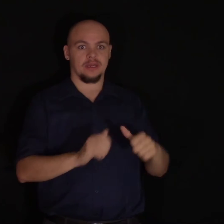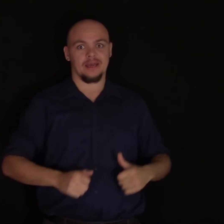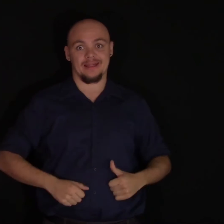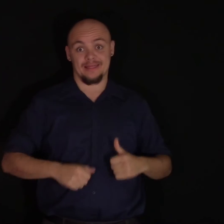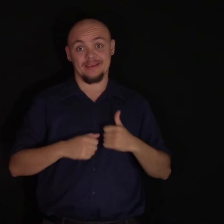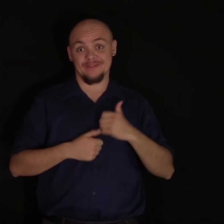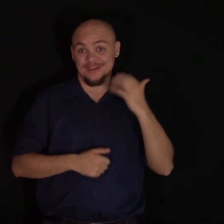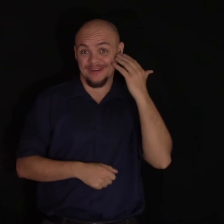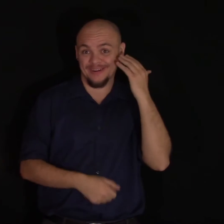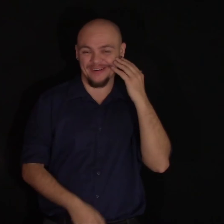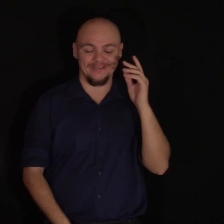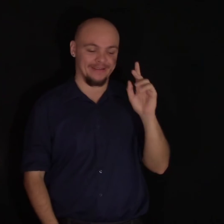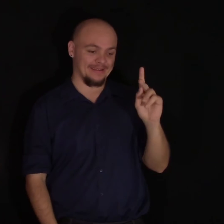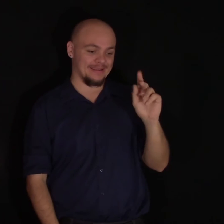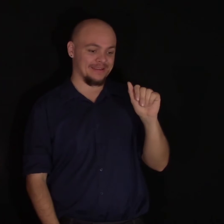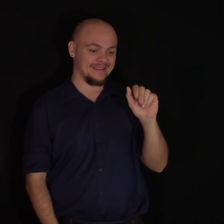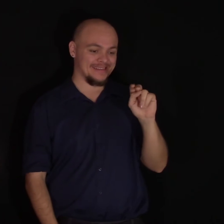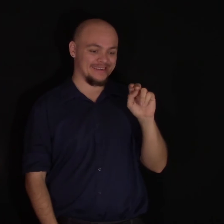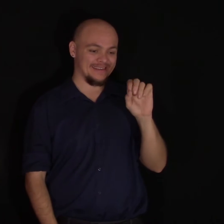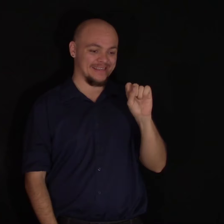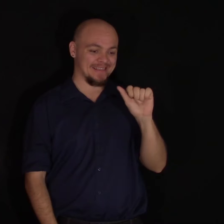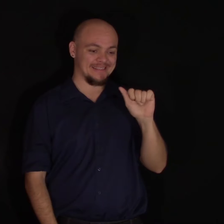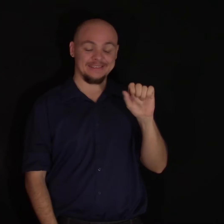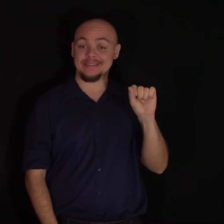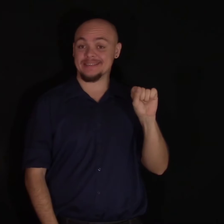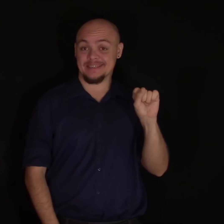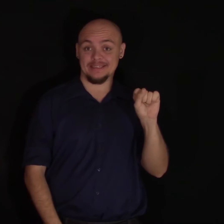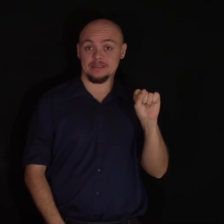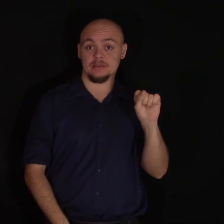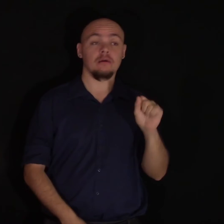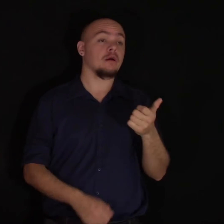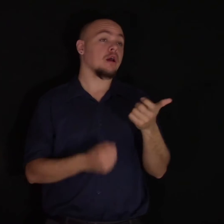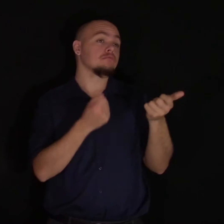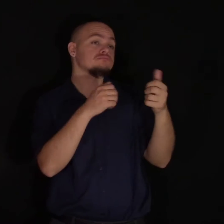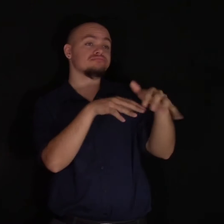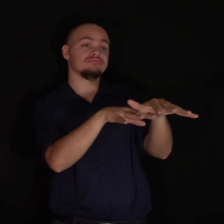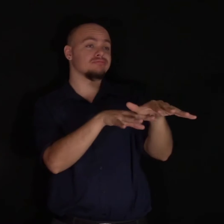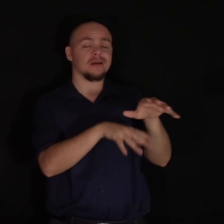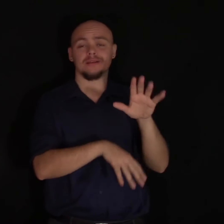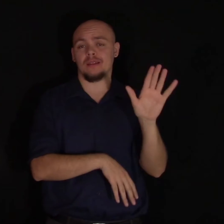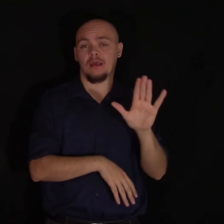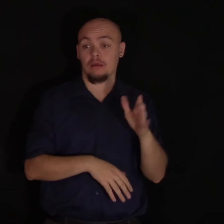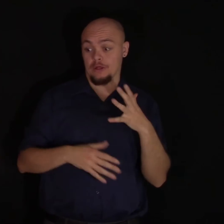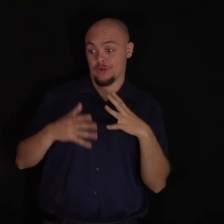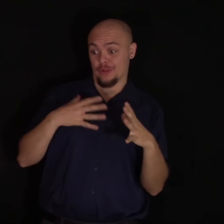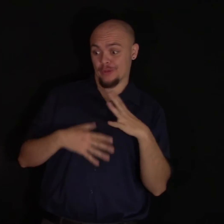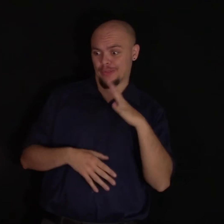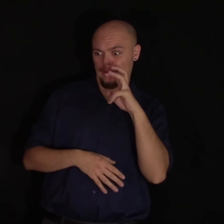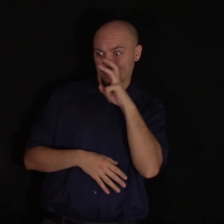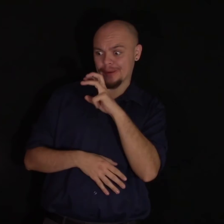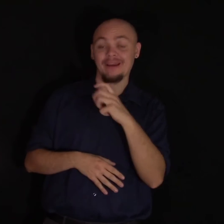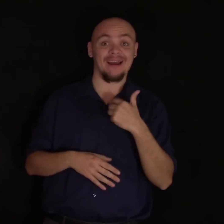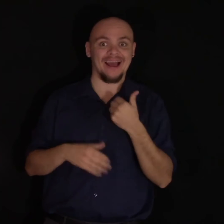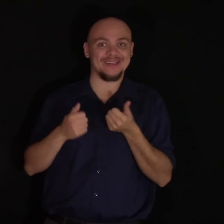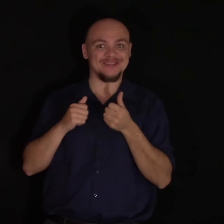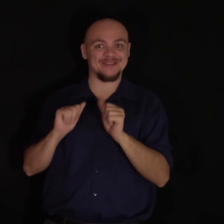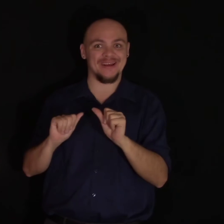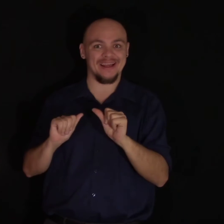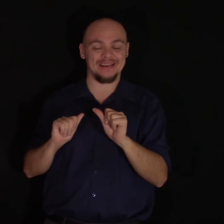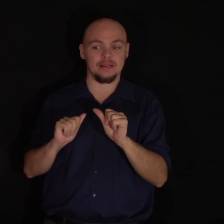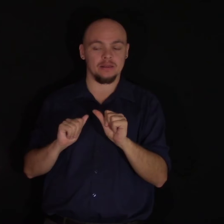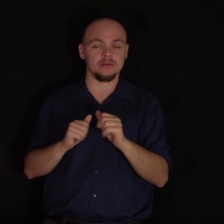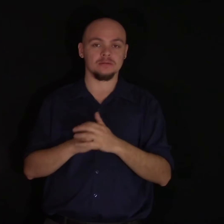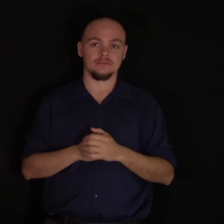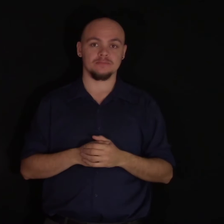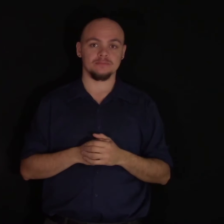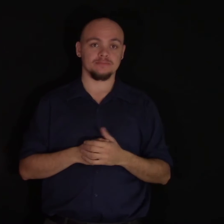Kansas. I didn't follow along with the crowd. I wasn't afraid to try weird clothing trends or hairstyles. I was